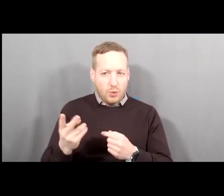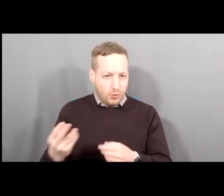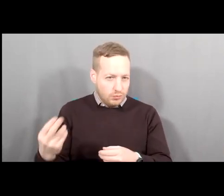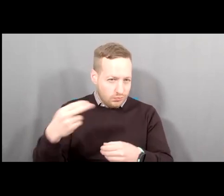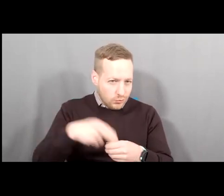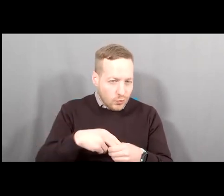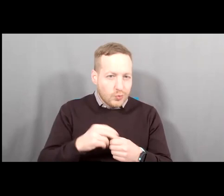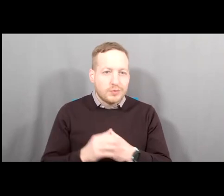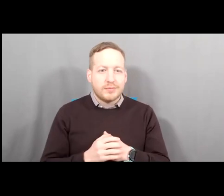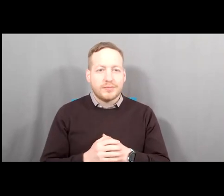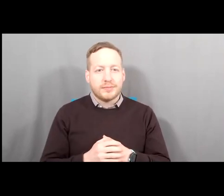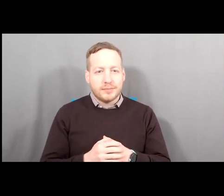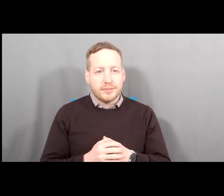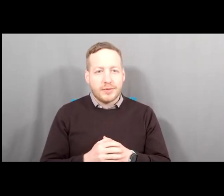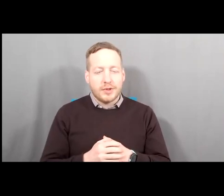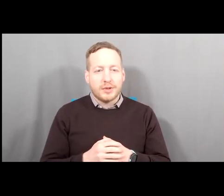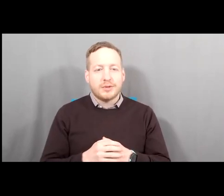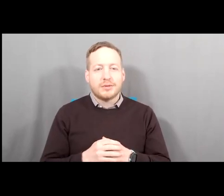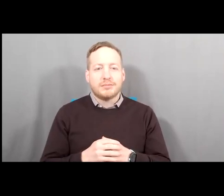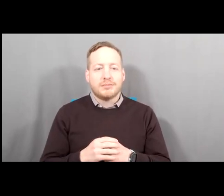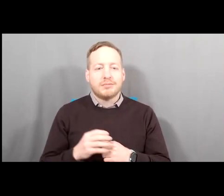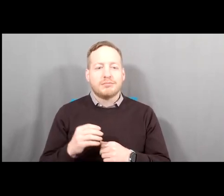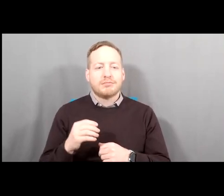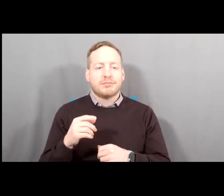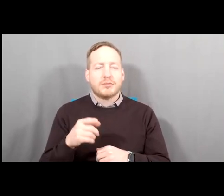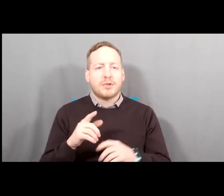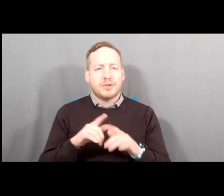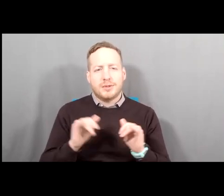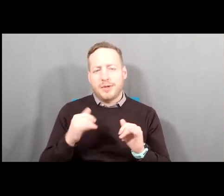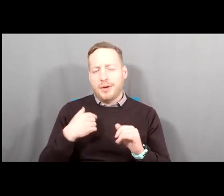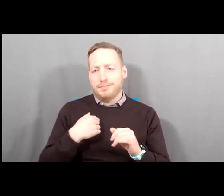So we extend a warm welcome to both of them as they're joining.